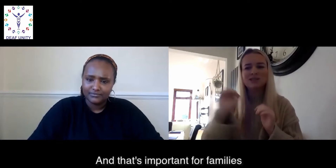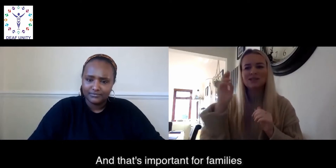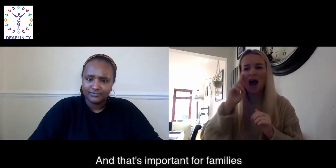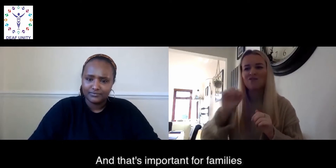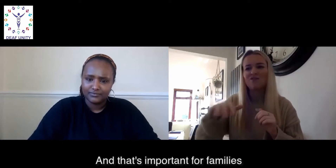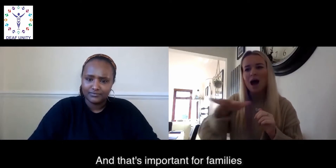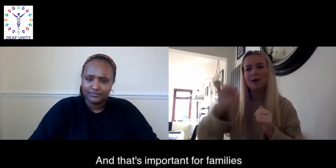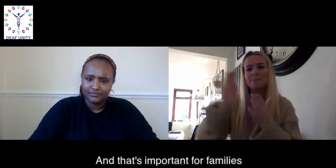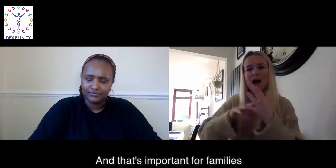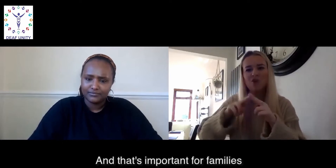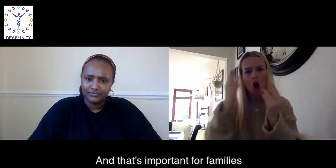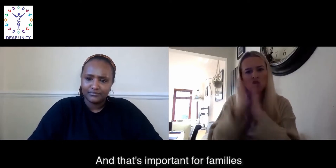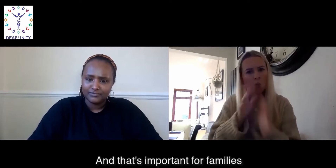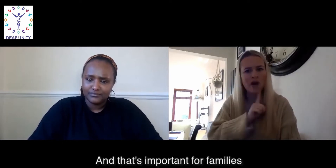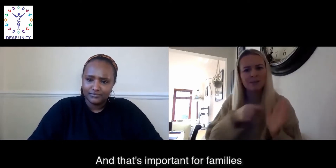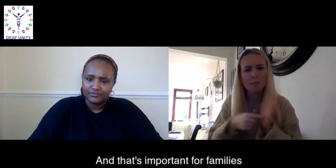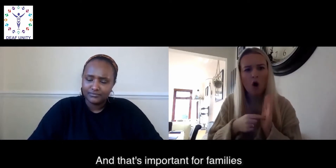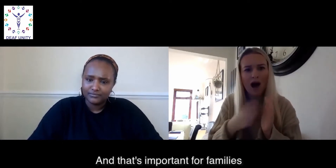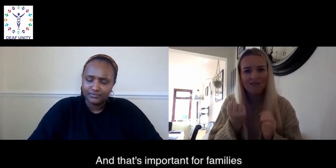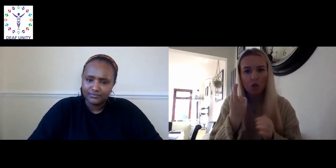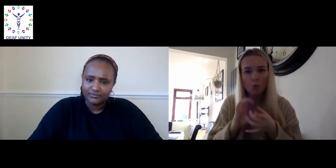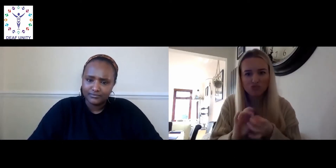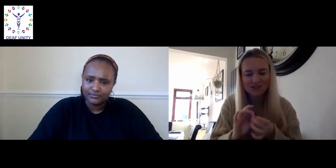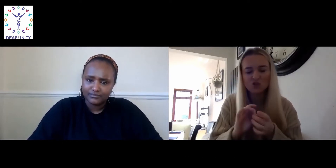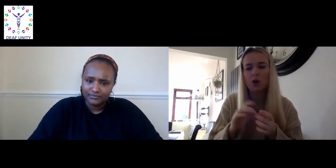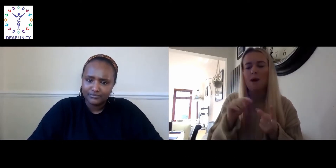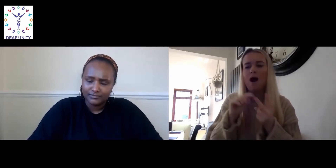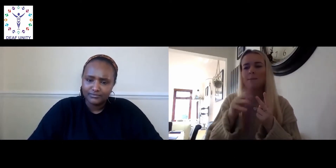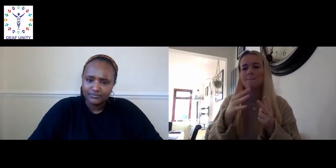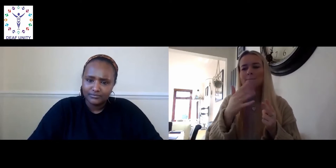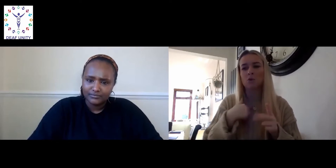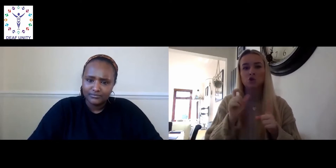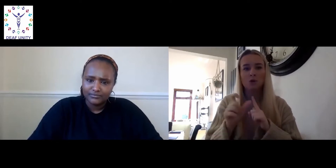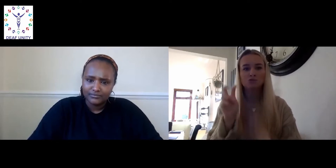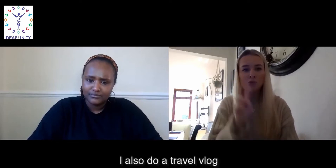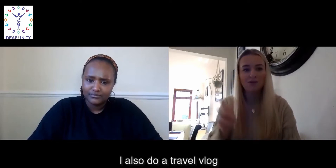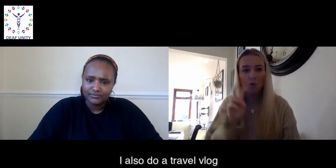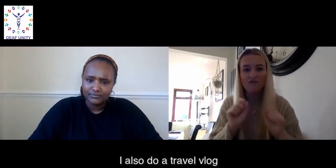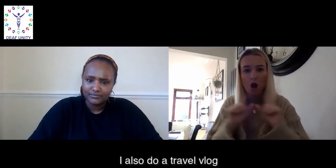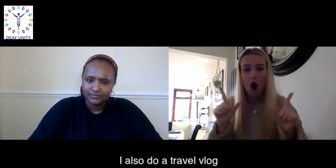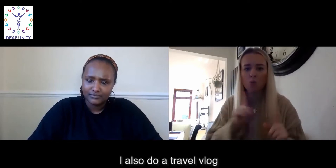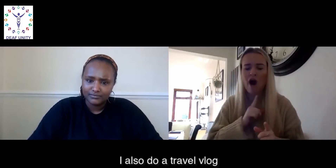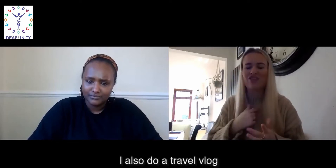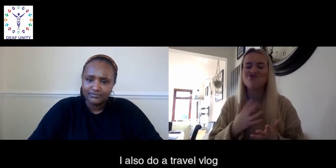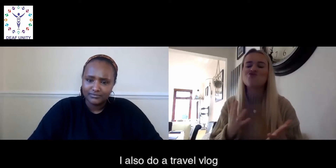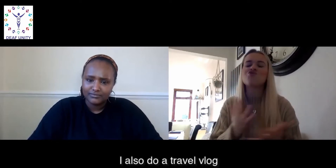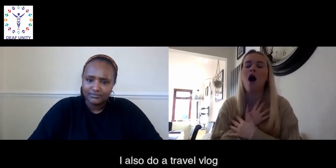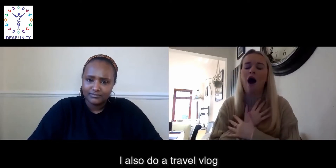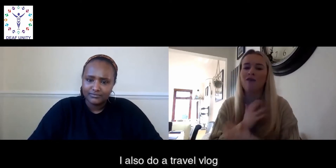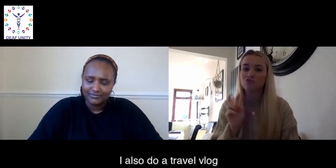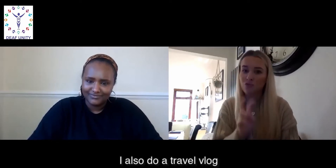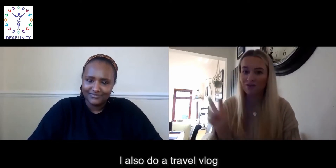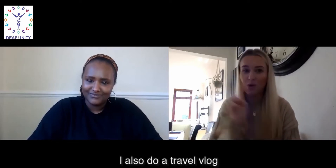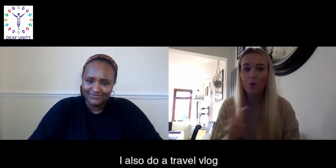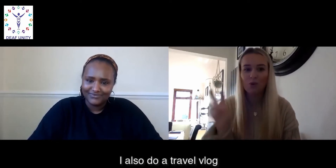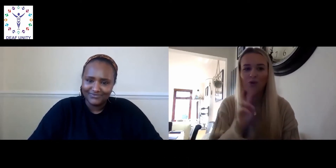And that's important for families of deaf people to sign so they can have a good relationship. I also do a travel vlog because I